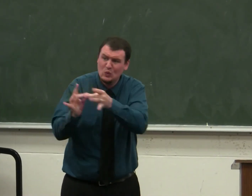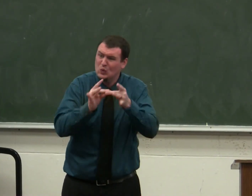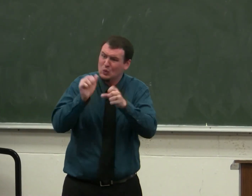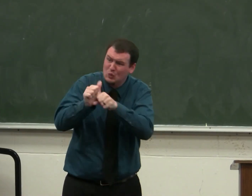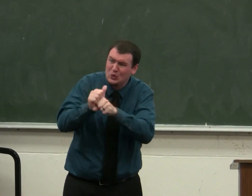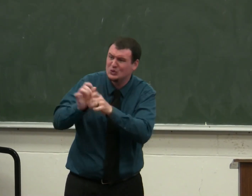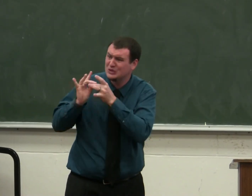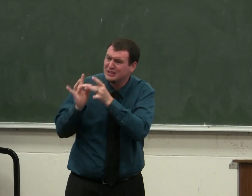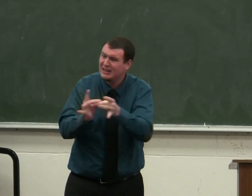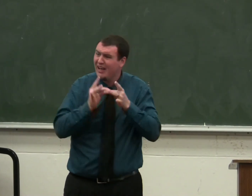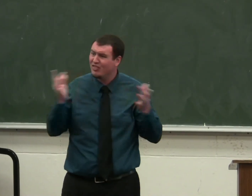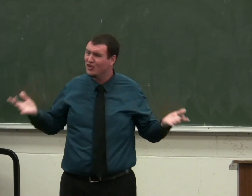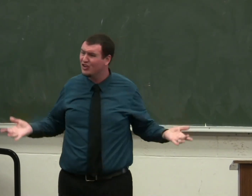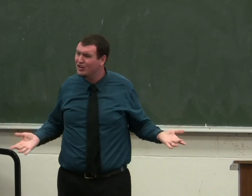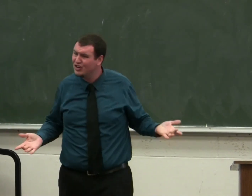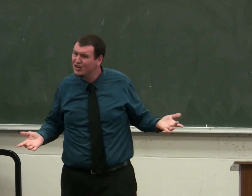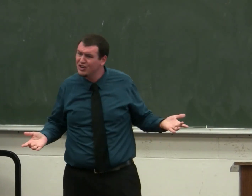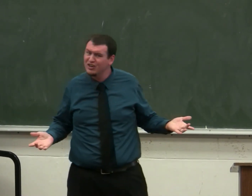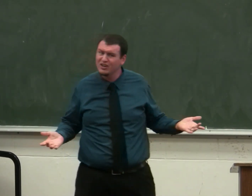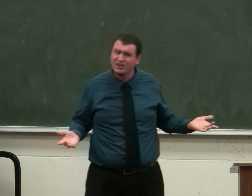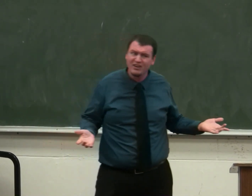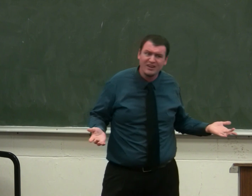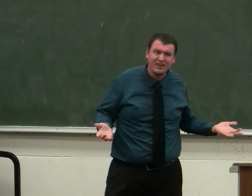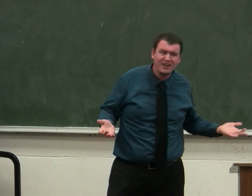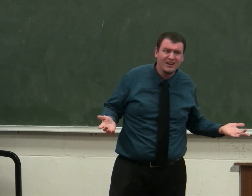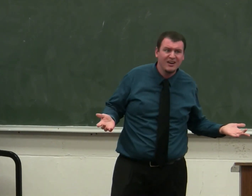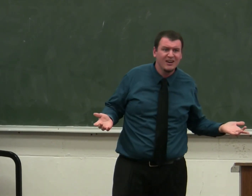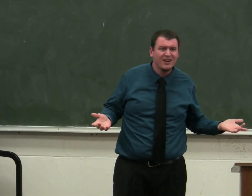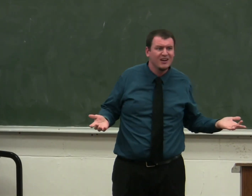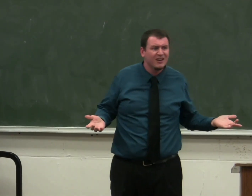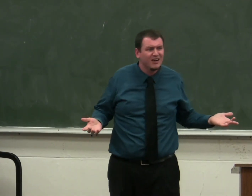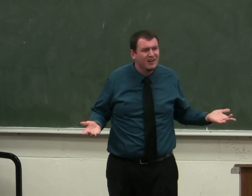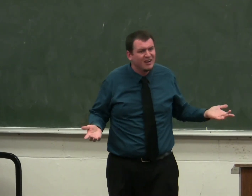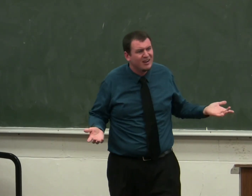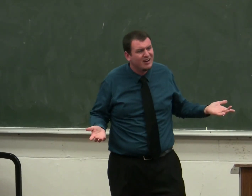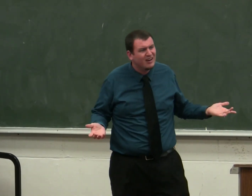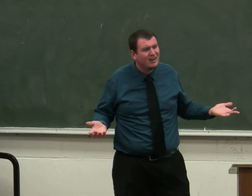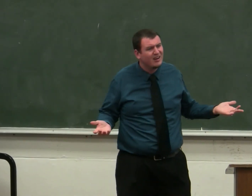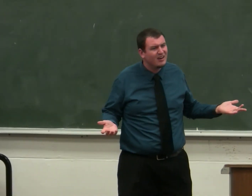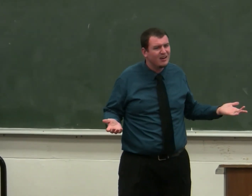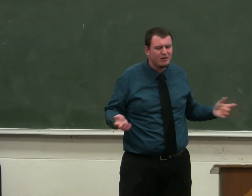We're supposed to work out in unity, work it out together.